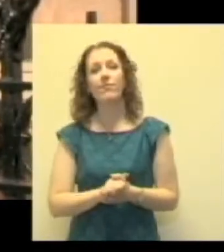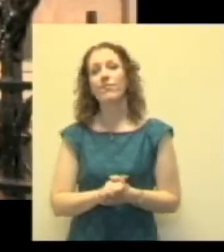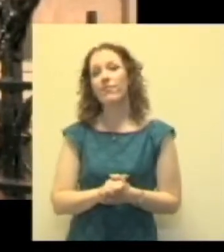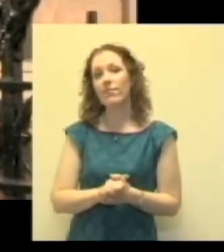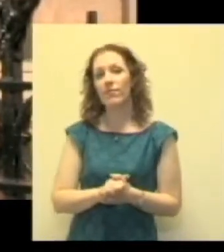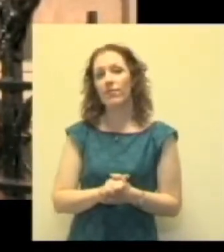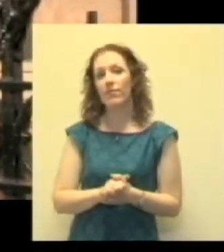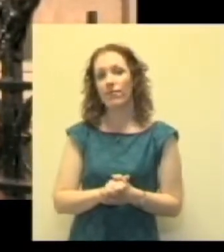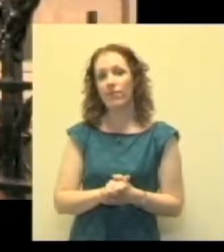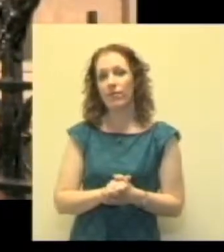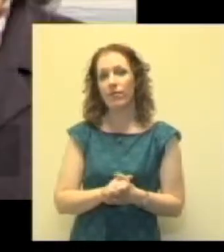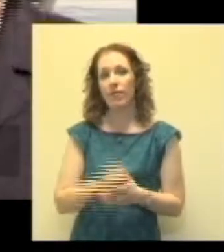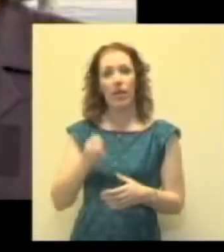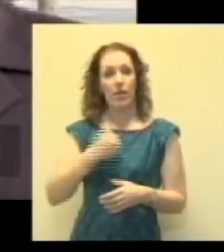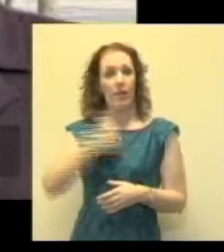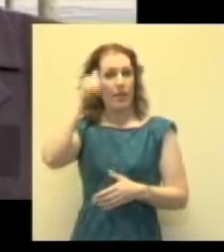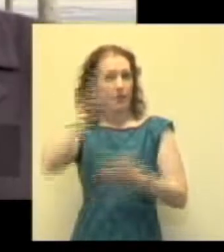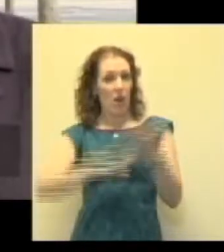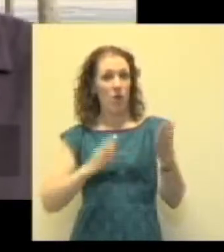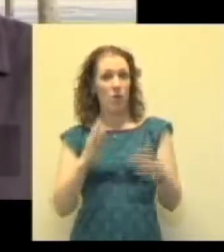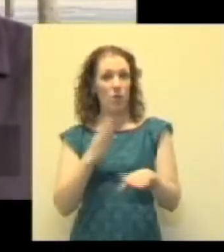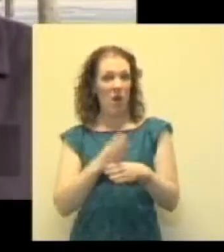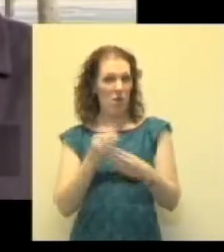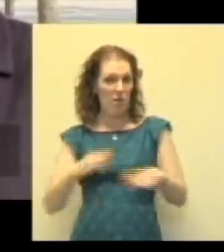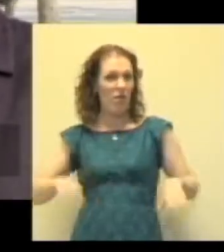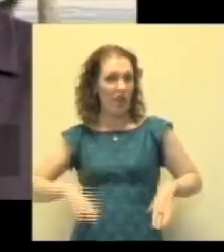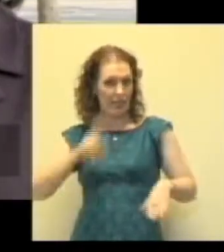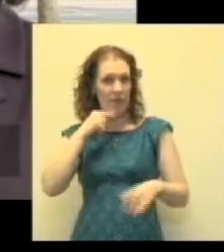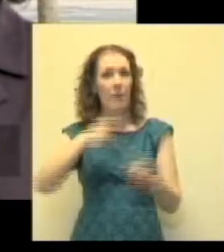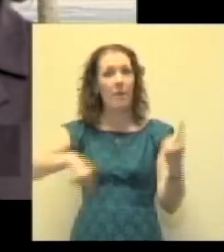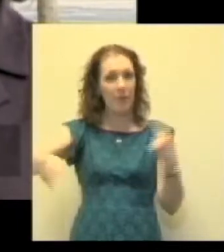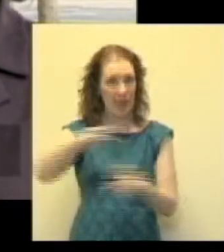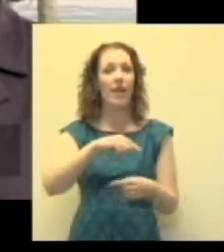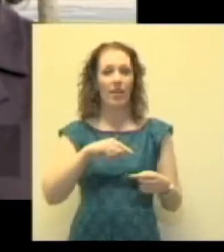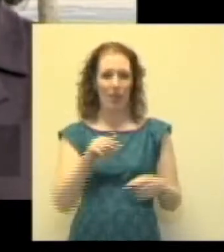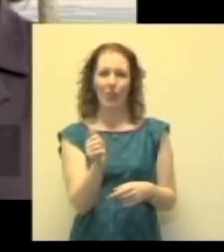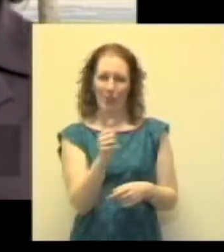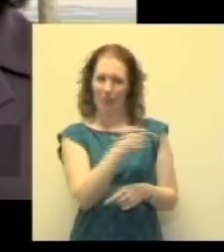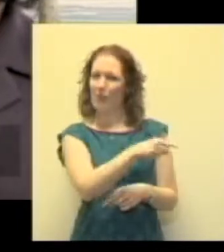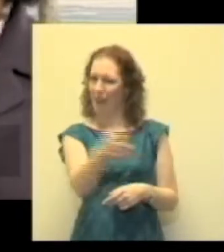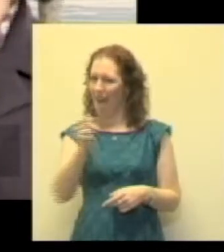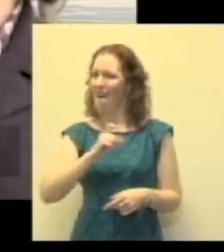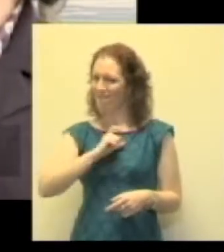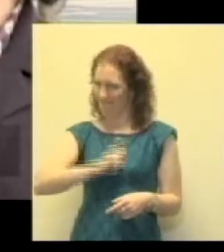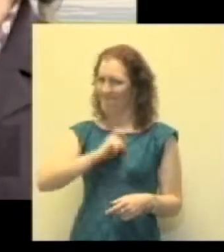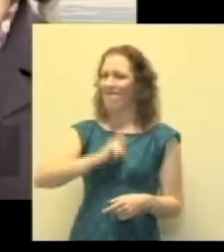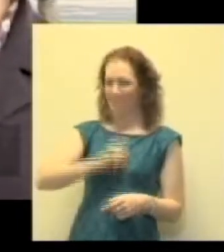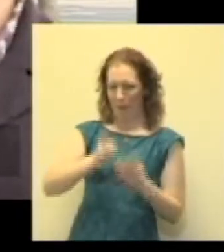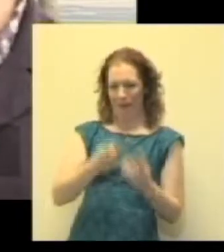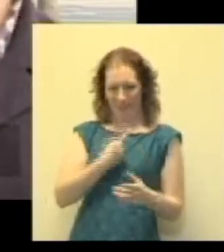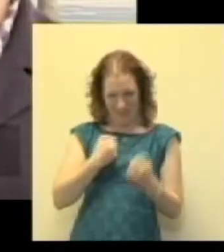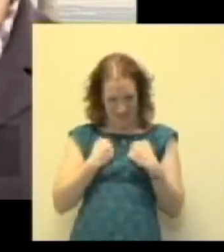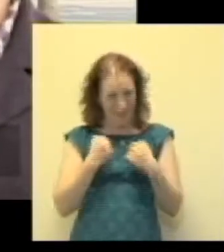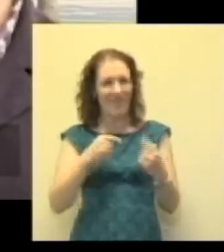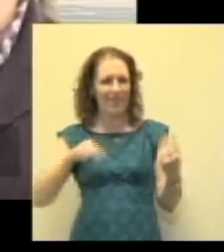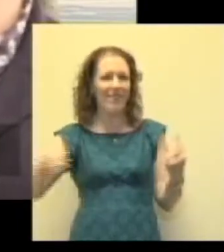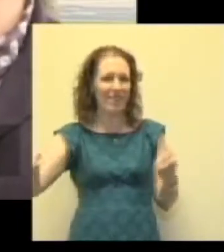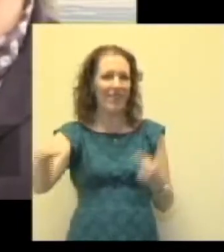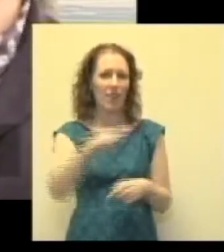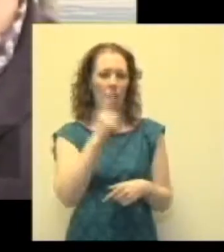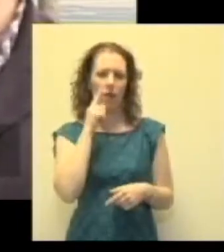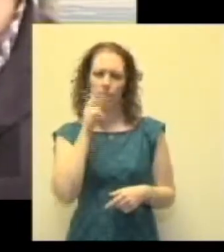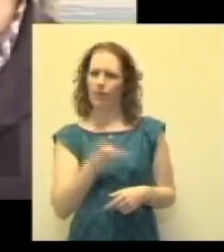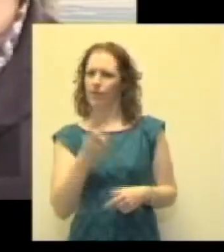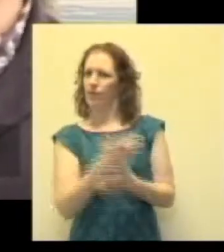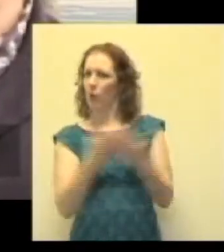and well-being? My experience with young deaf people, I suppose, has been that there's issues around confidence, how they feel about